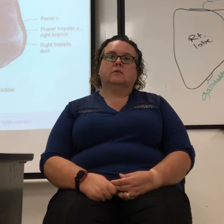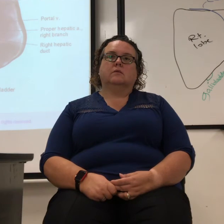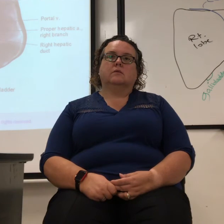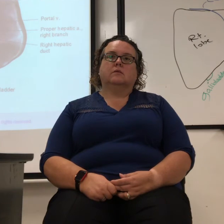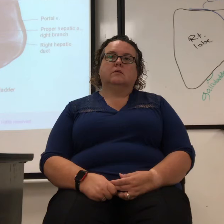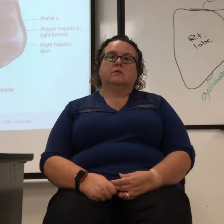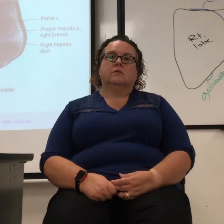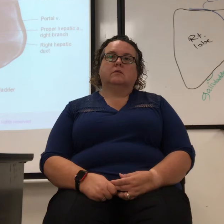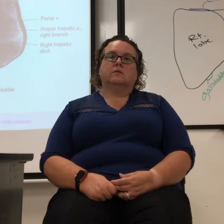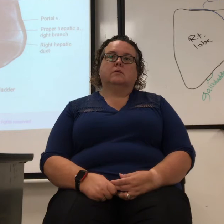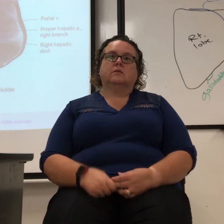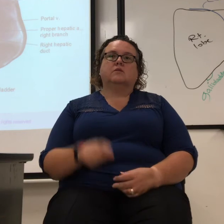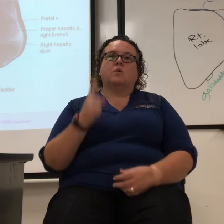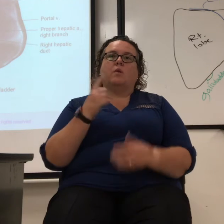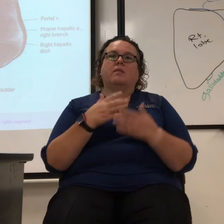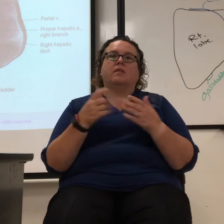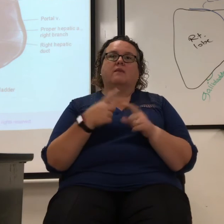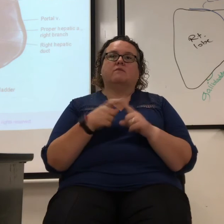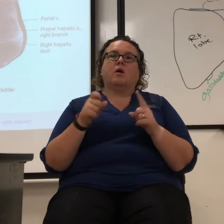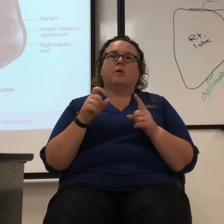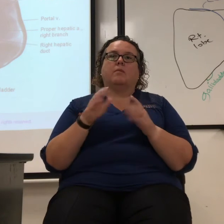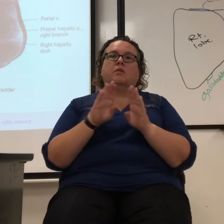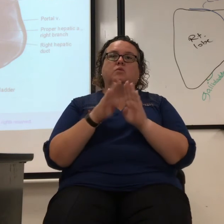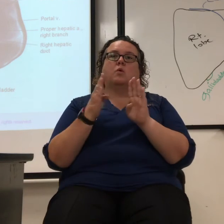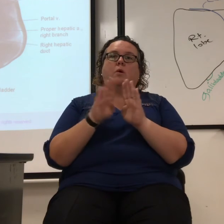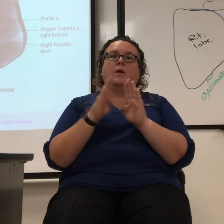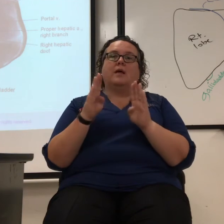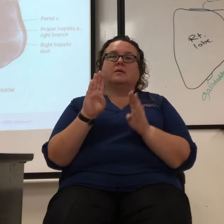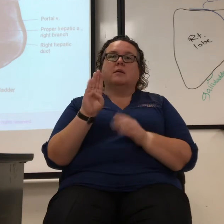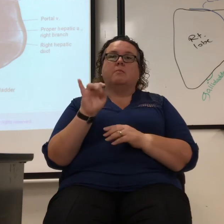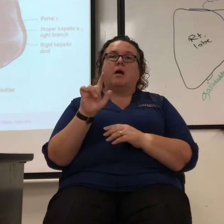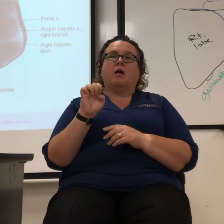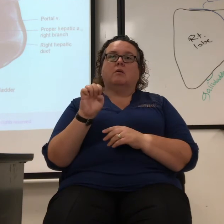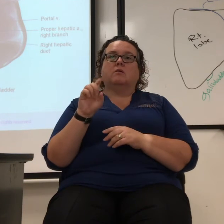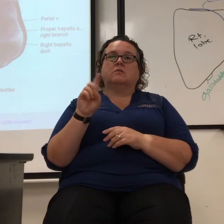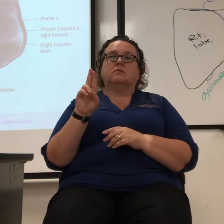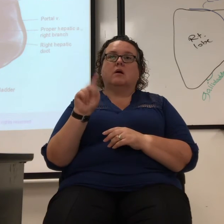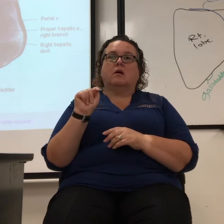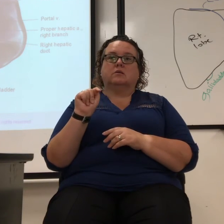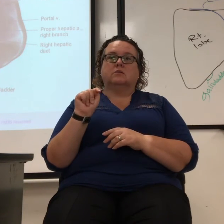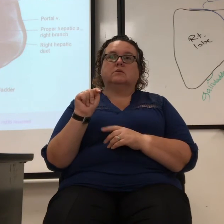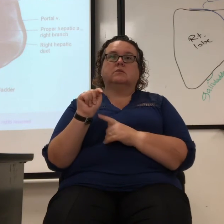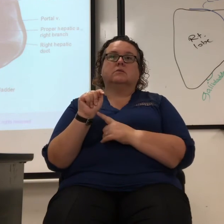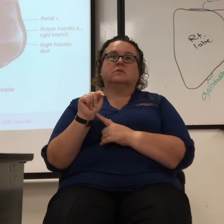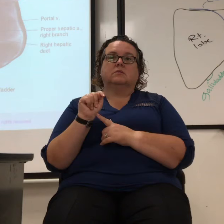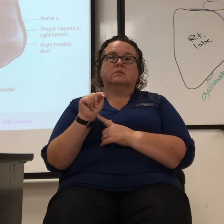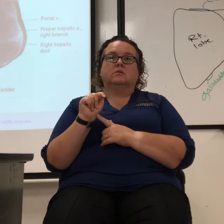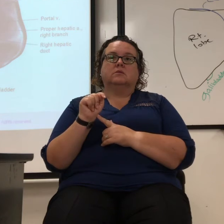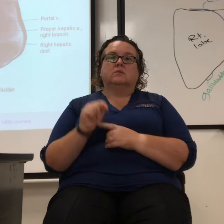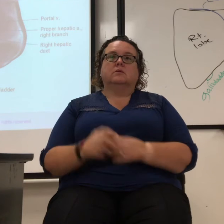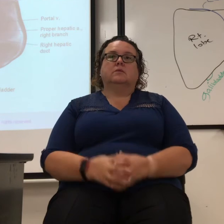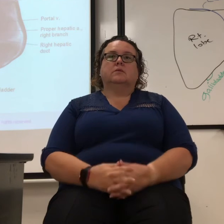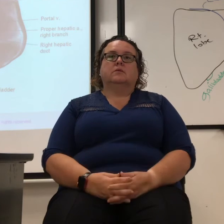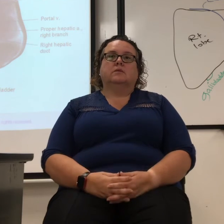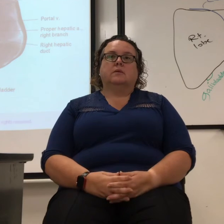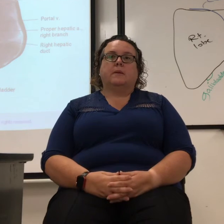Okay, so one thing coming out of this doorway is the bile duct. I'll just put a little number 1